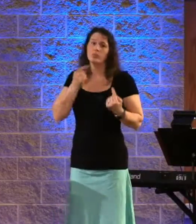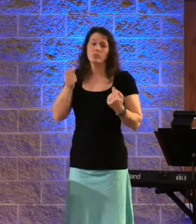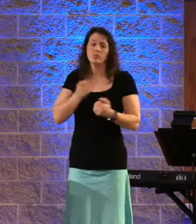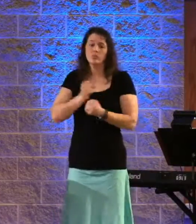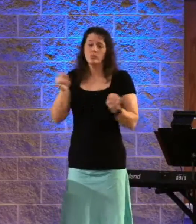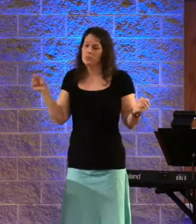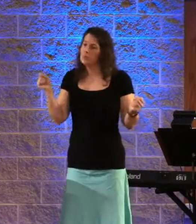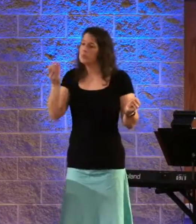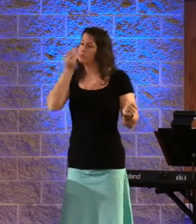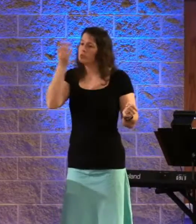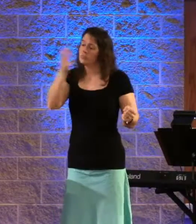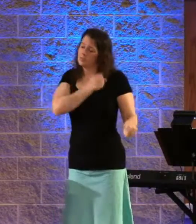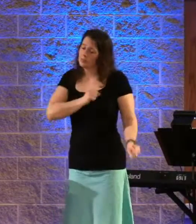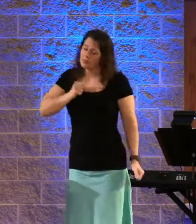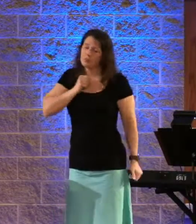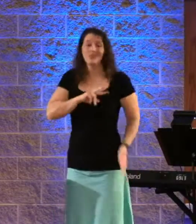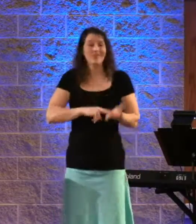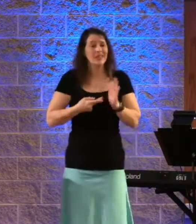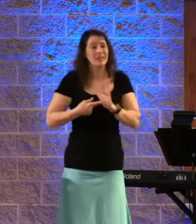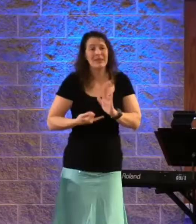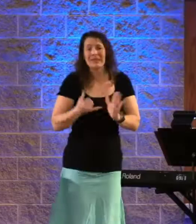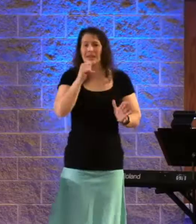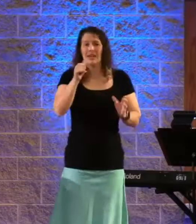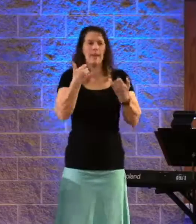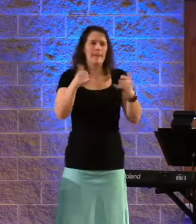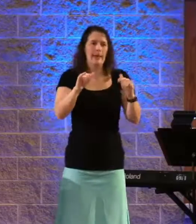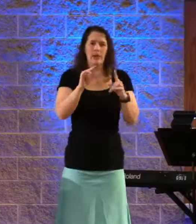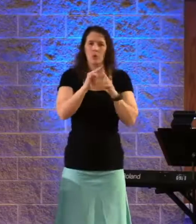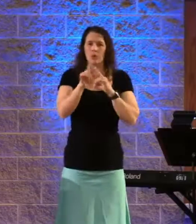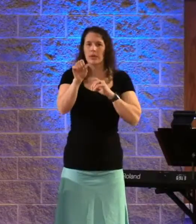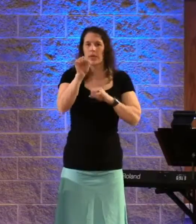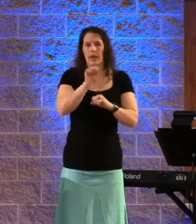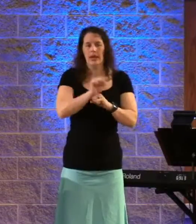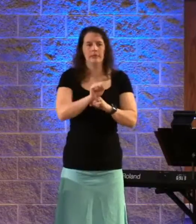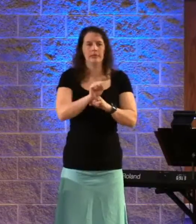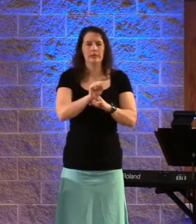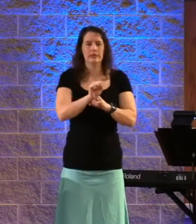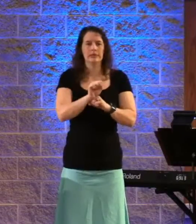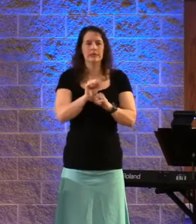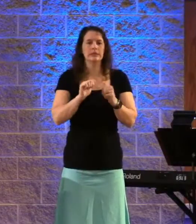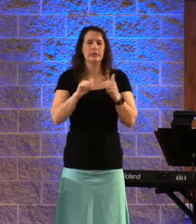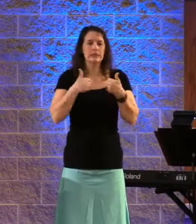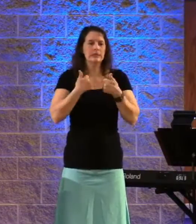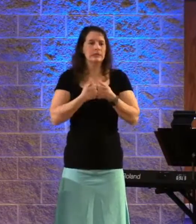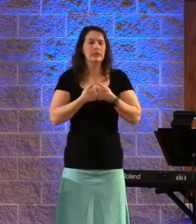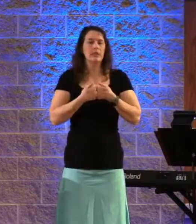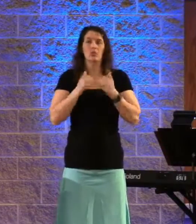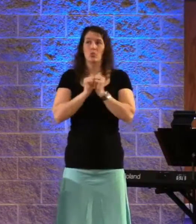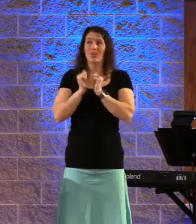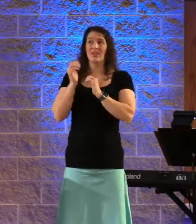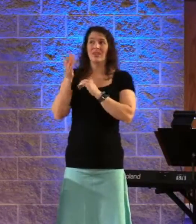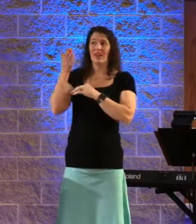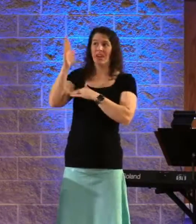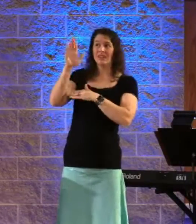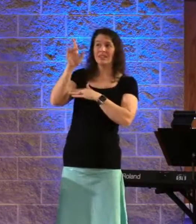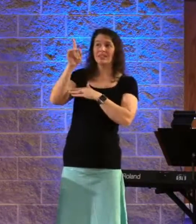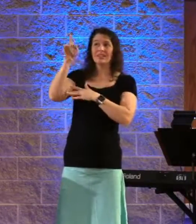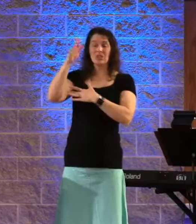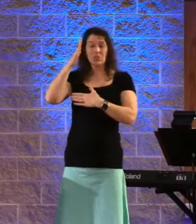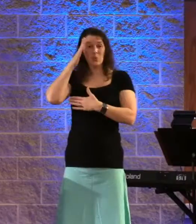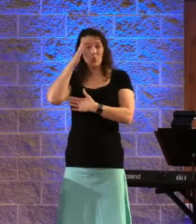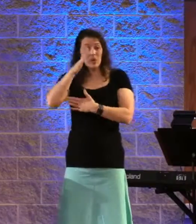for what it really was, and we mean it, and we're not playing games, and we're not playing word games with God, listen to me, God